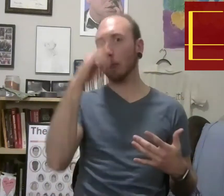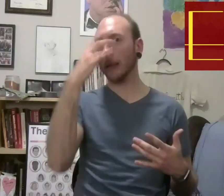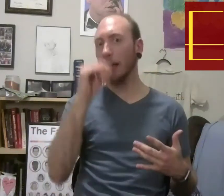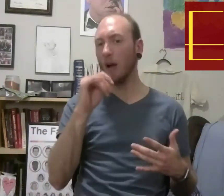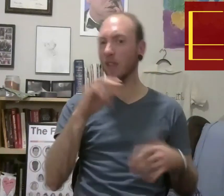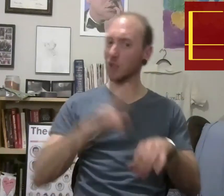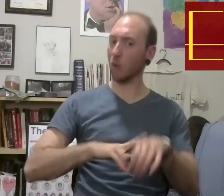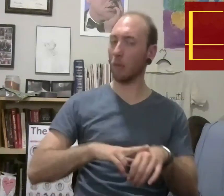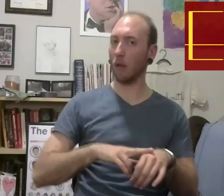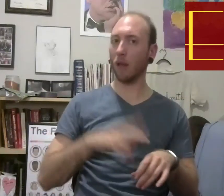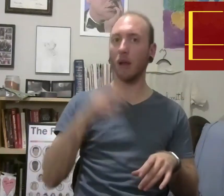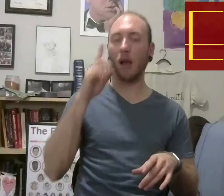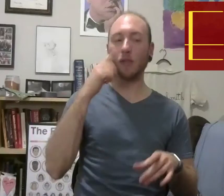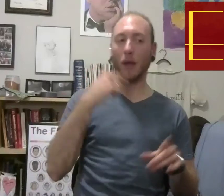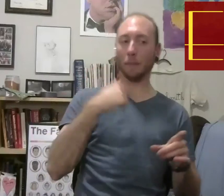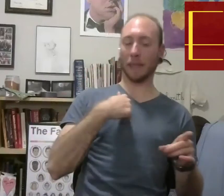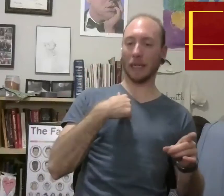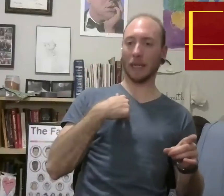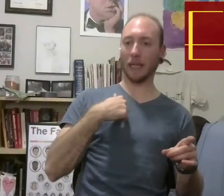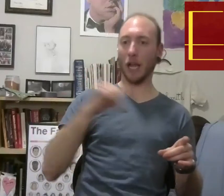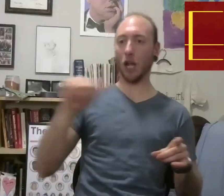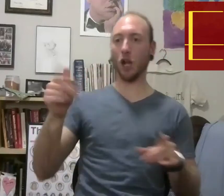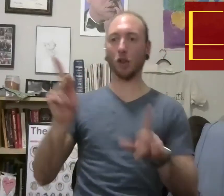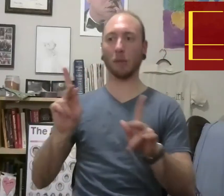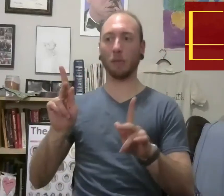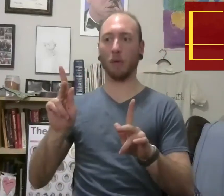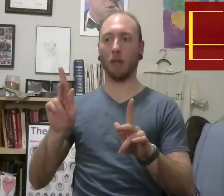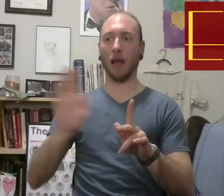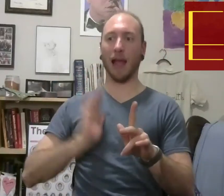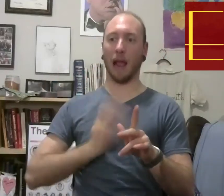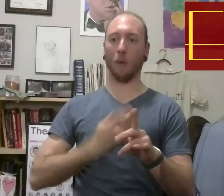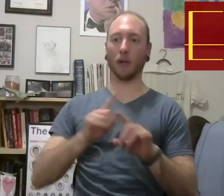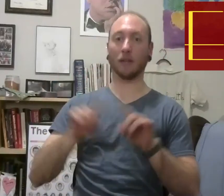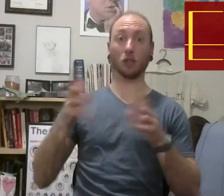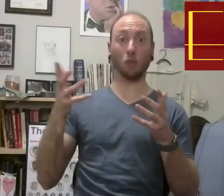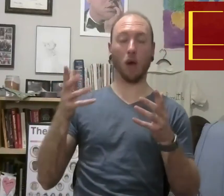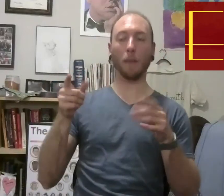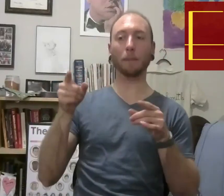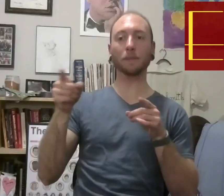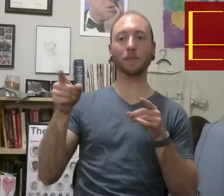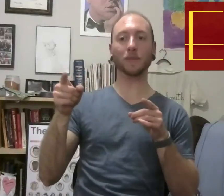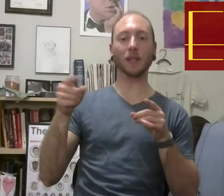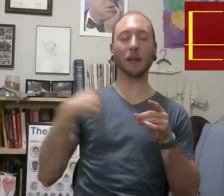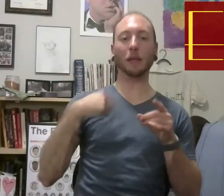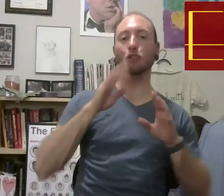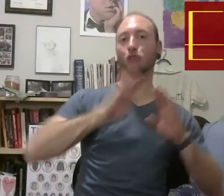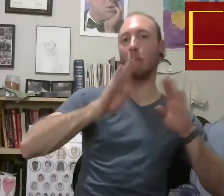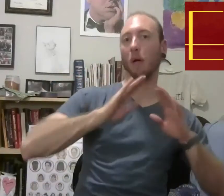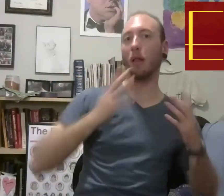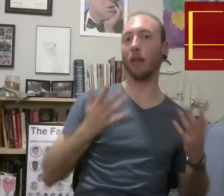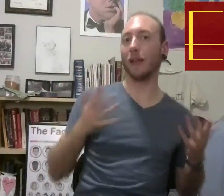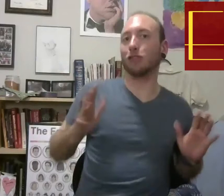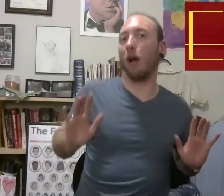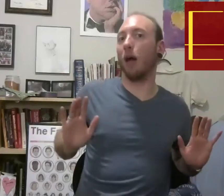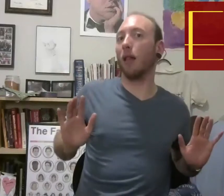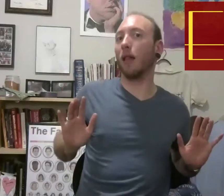between me and other people was that I got in more trouble when I drank. Like, I got in fights, I got kicked